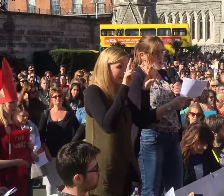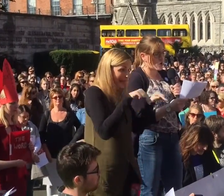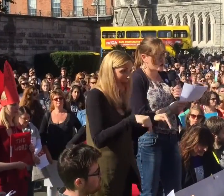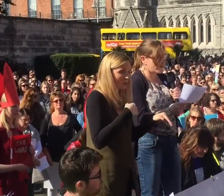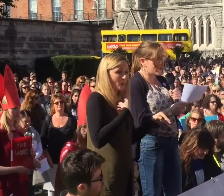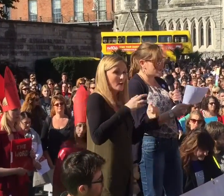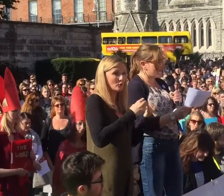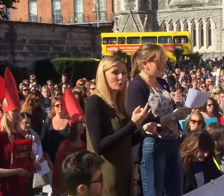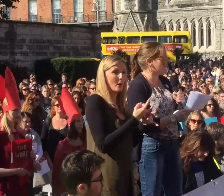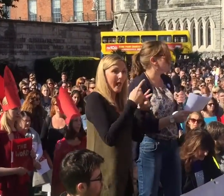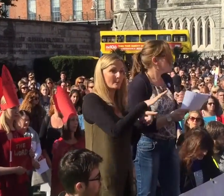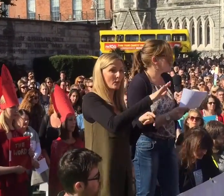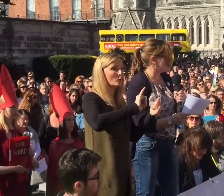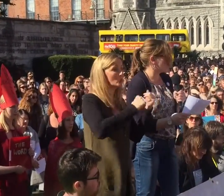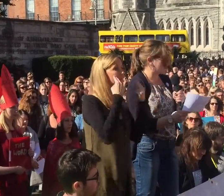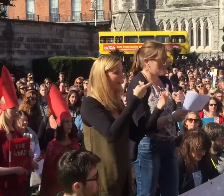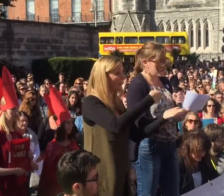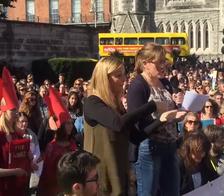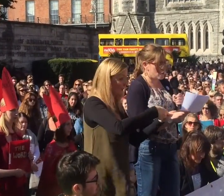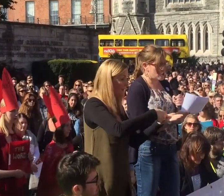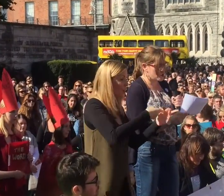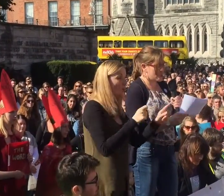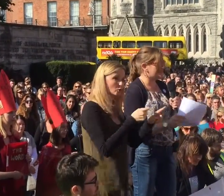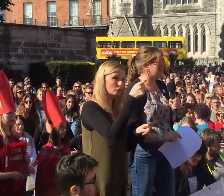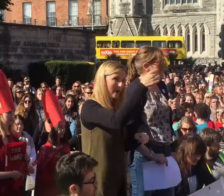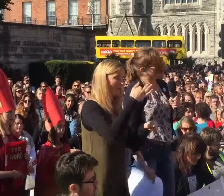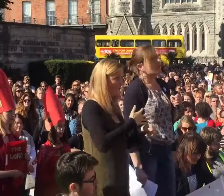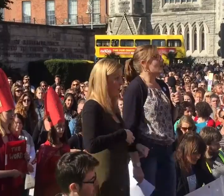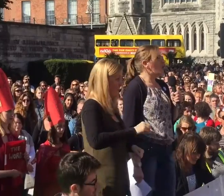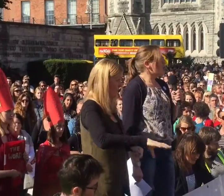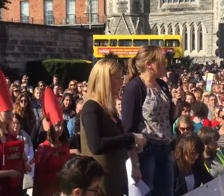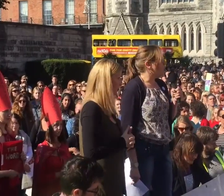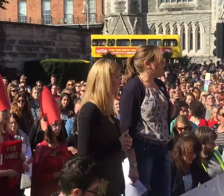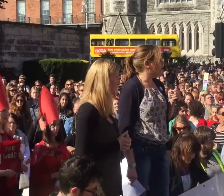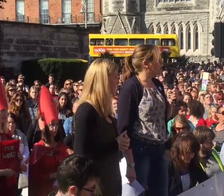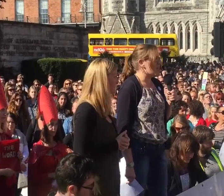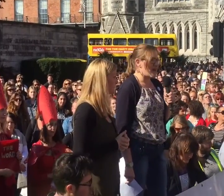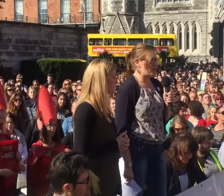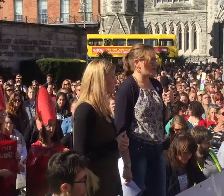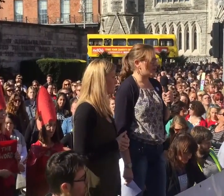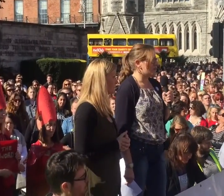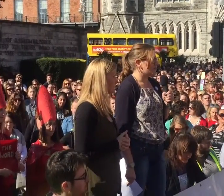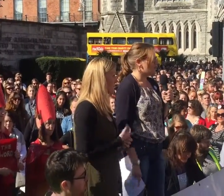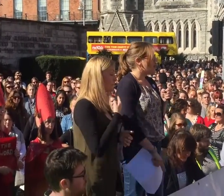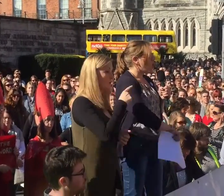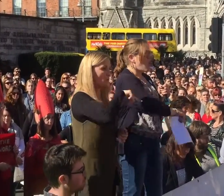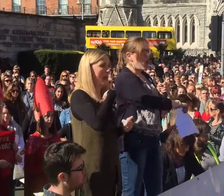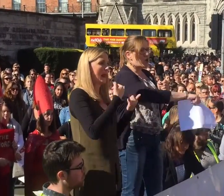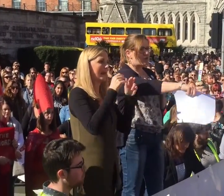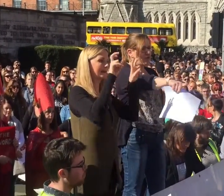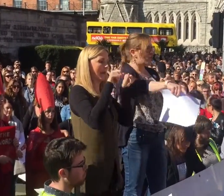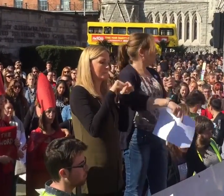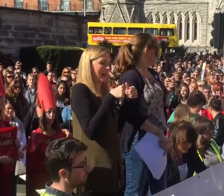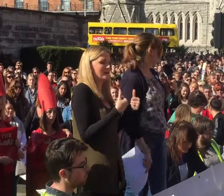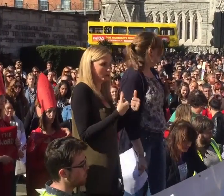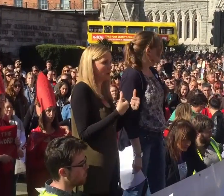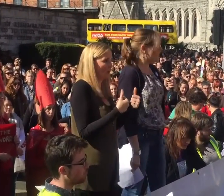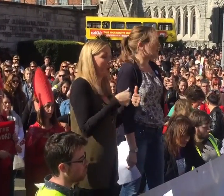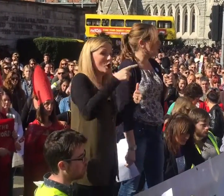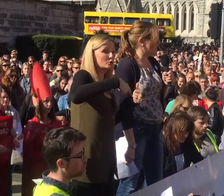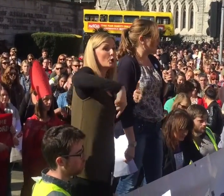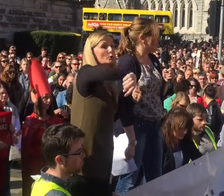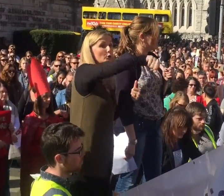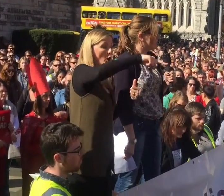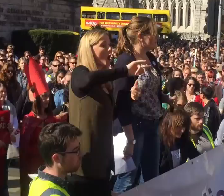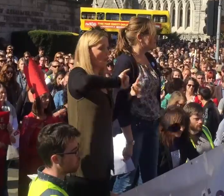to help those who need the money to travel for abortion. But we're the plaster. All of you,